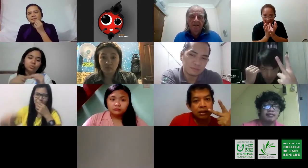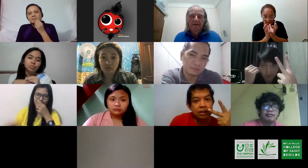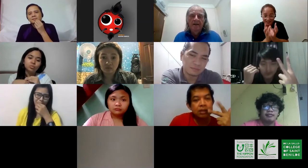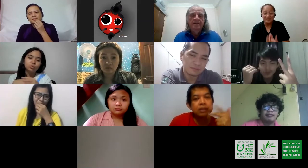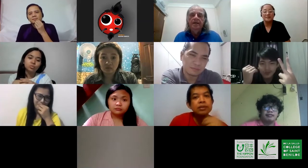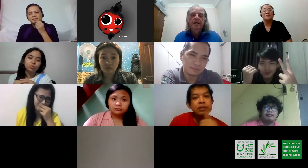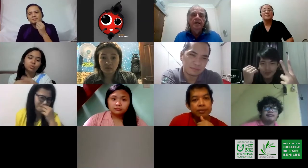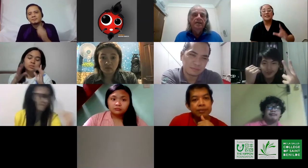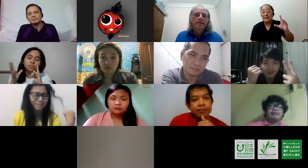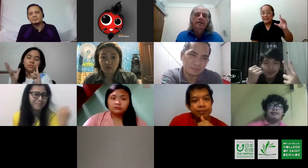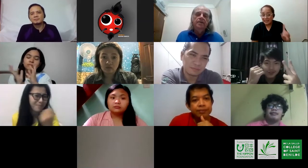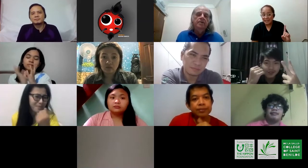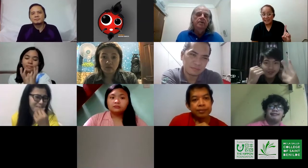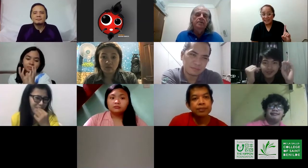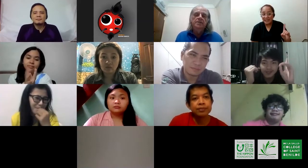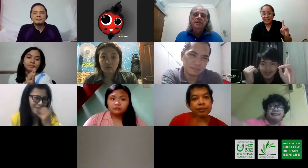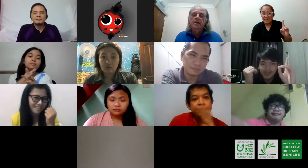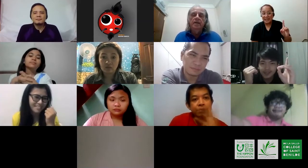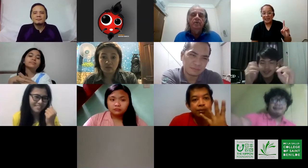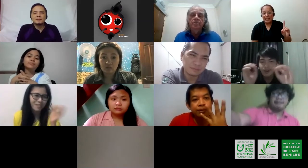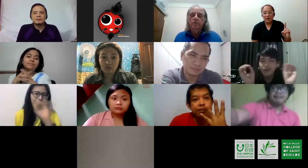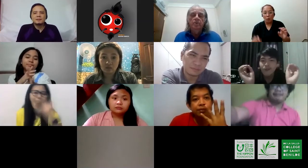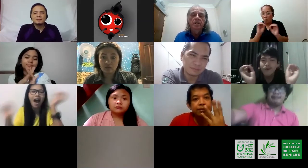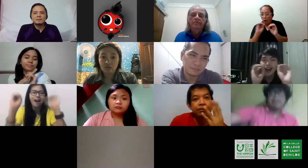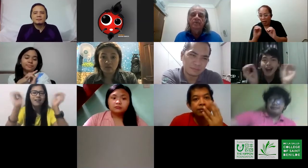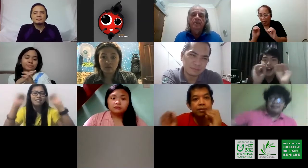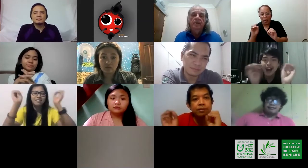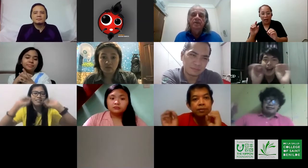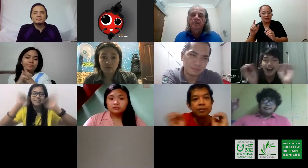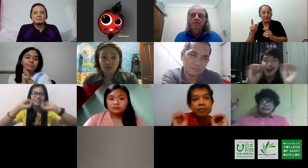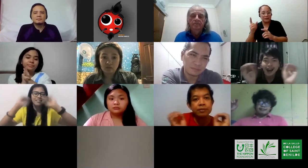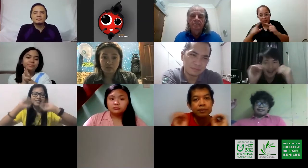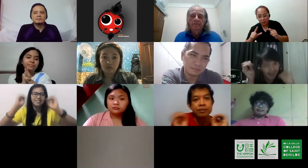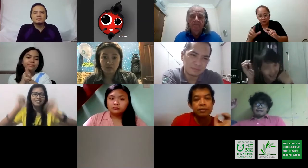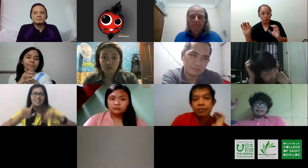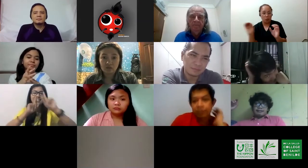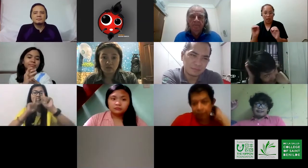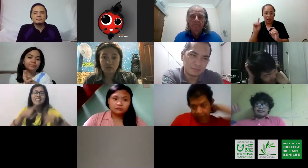and D, neither sign language nor deaf community.